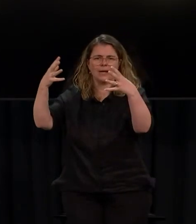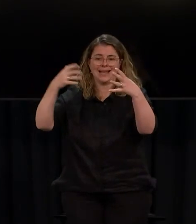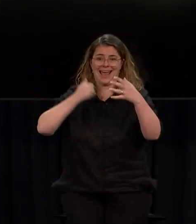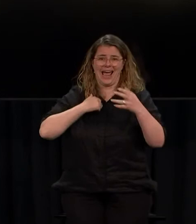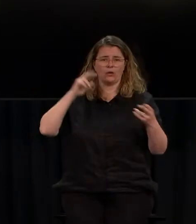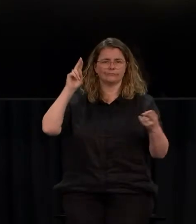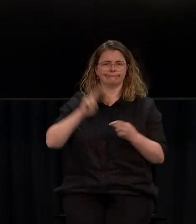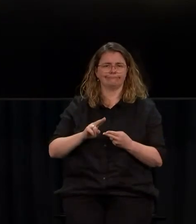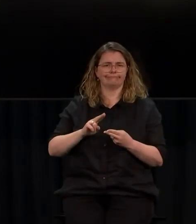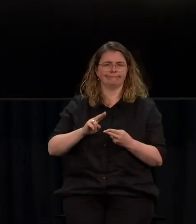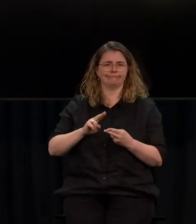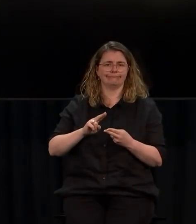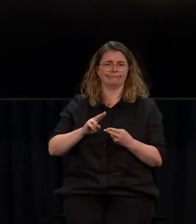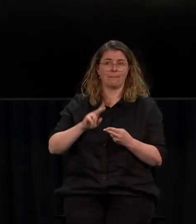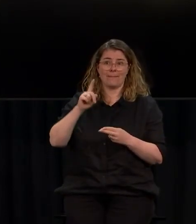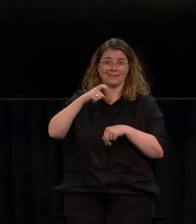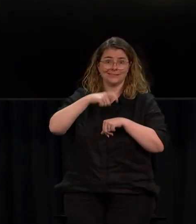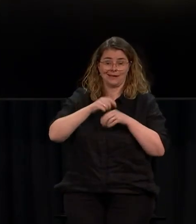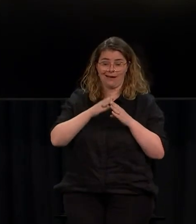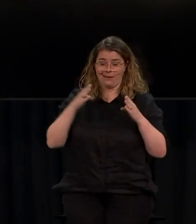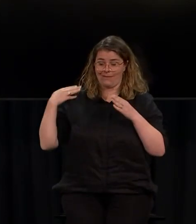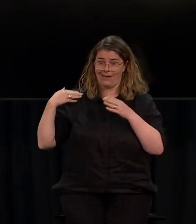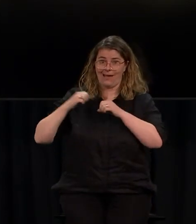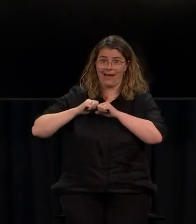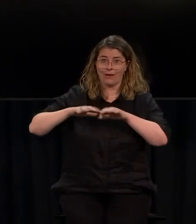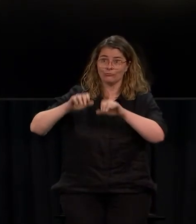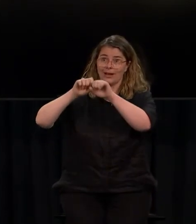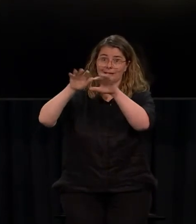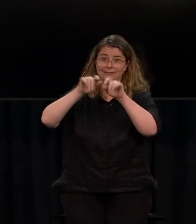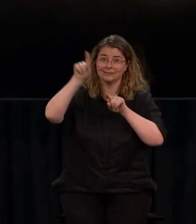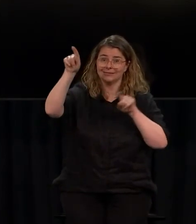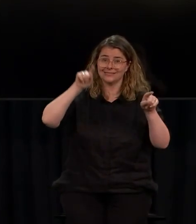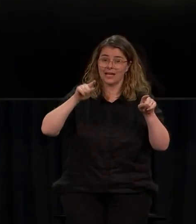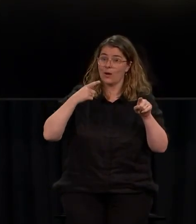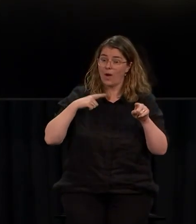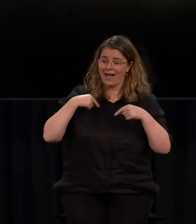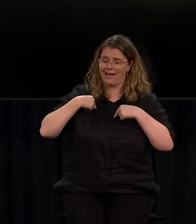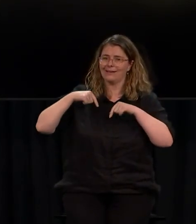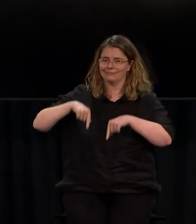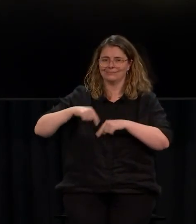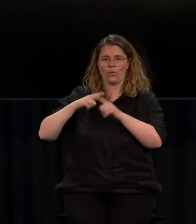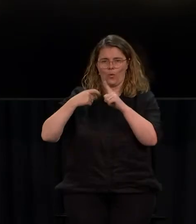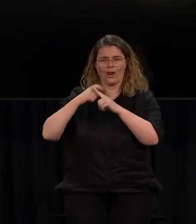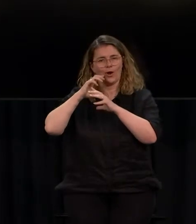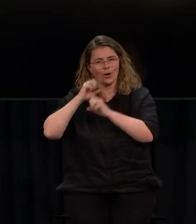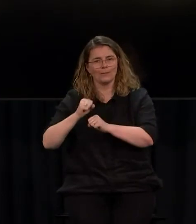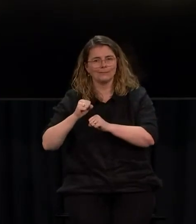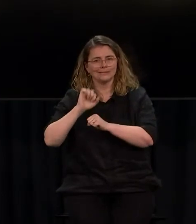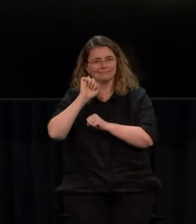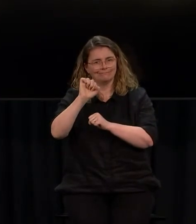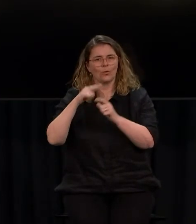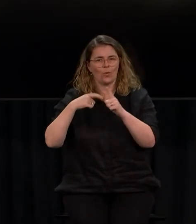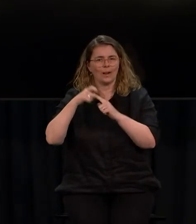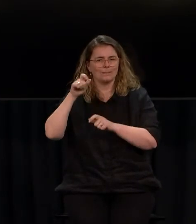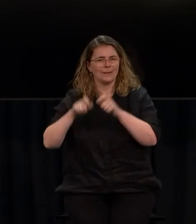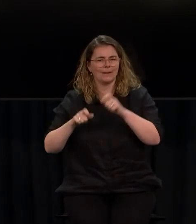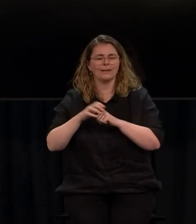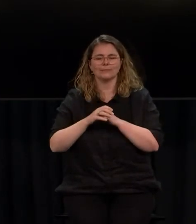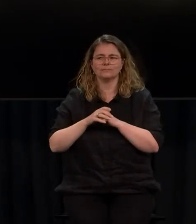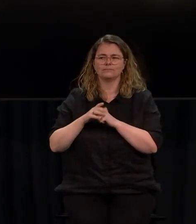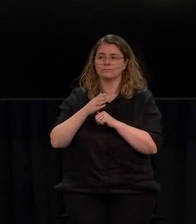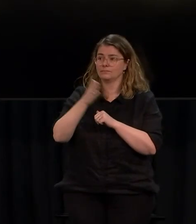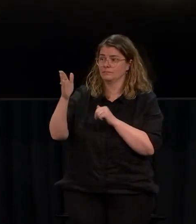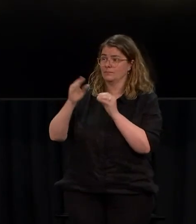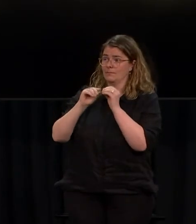lower, despite the length of time that we've had this outbreak, and that is down to the commitment of everyone in Auckland. Prime Minister, I did say Barry.